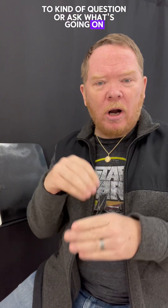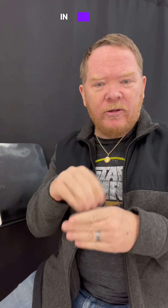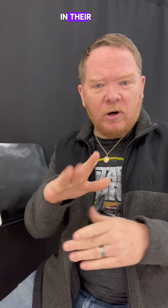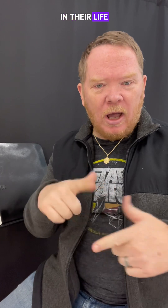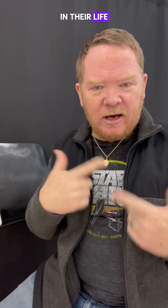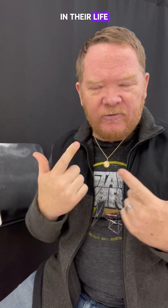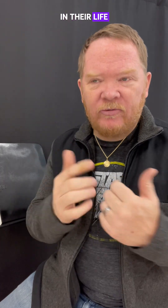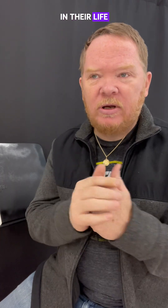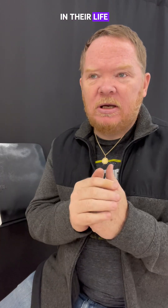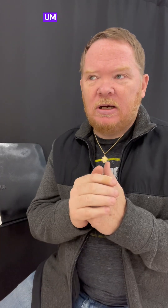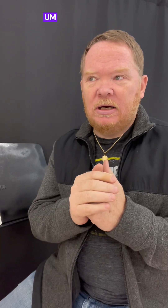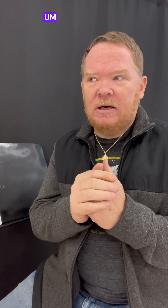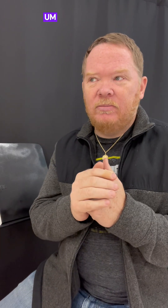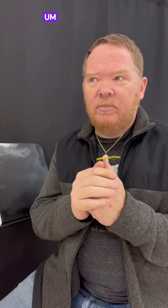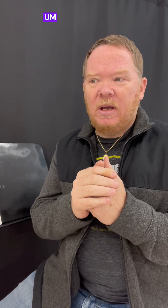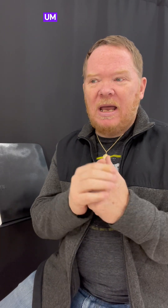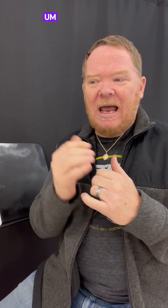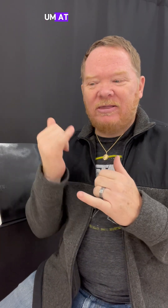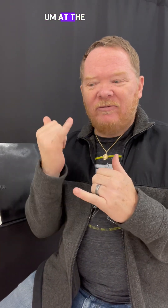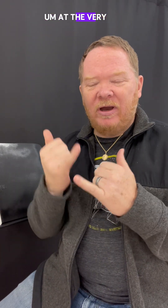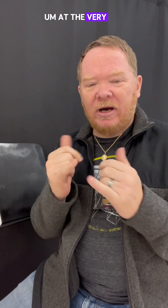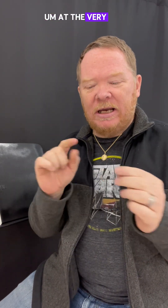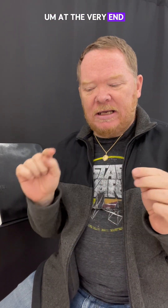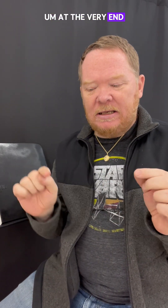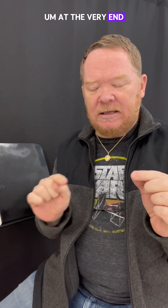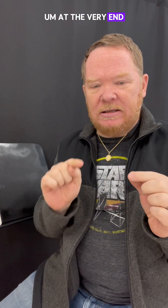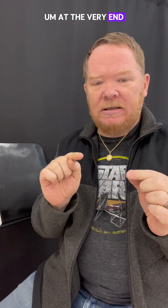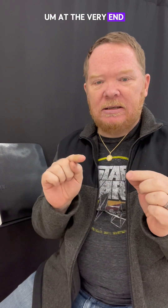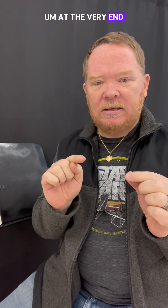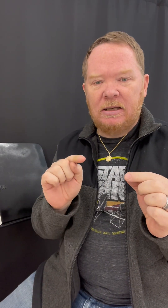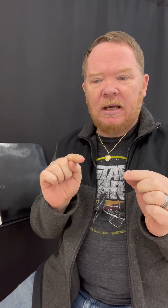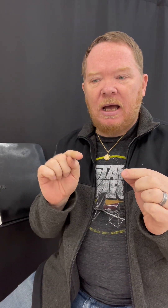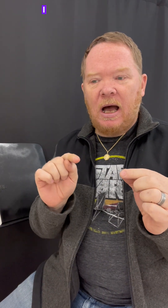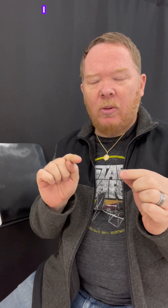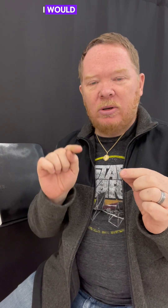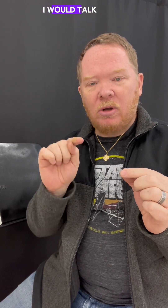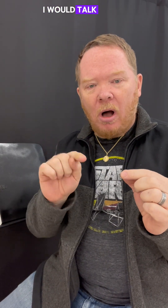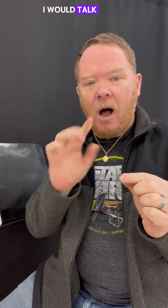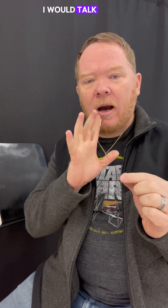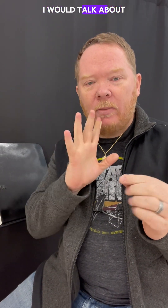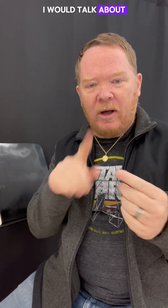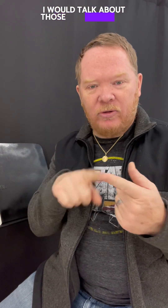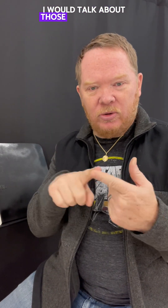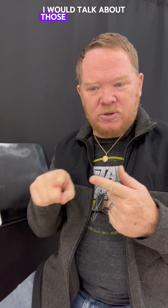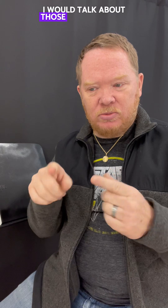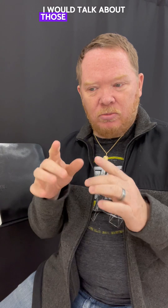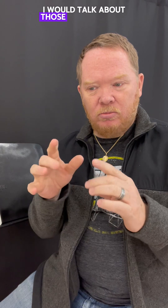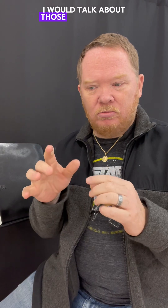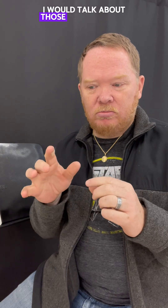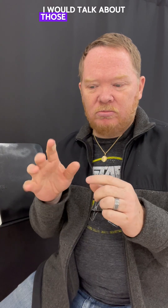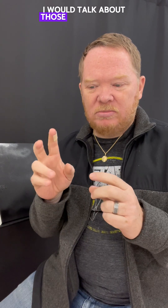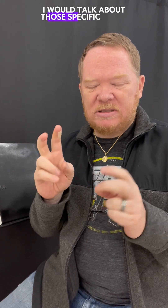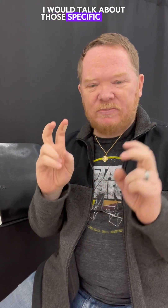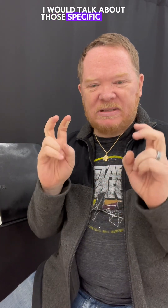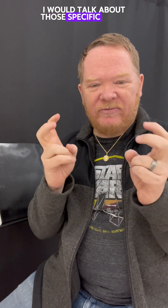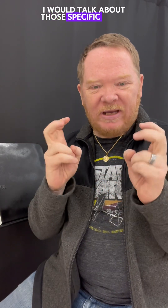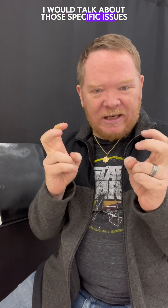their life. At the very end, I would talk about those specific issues